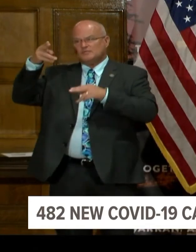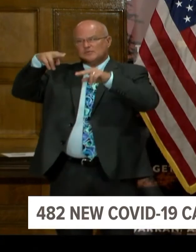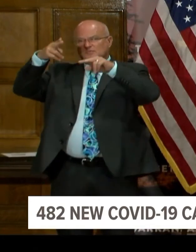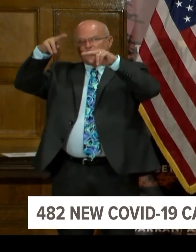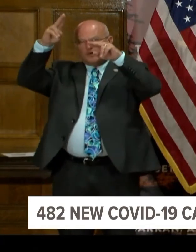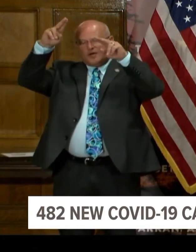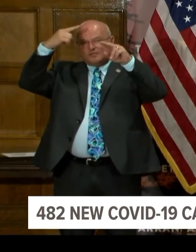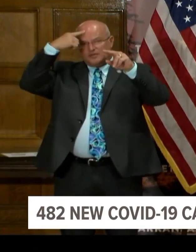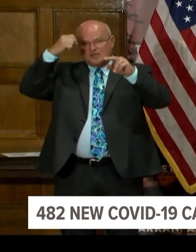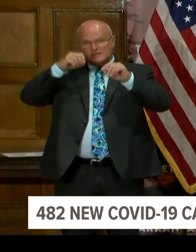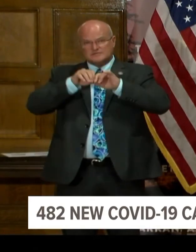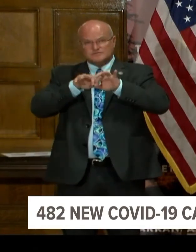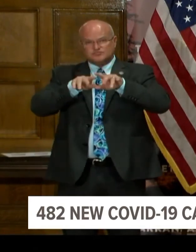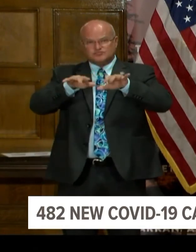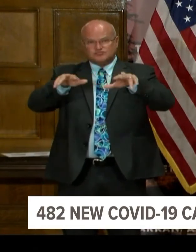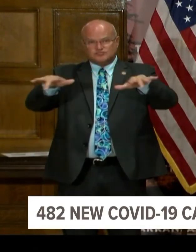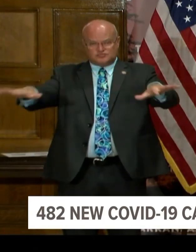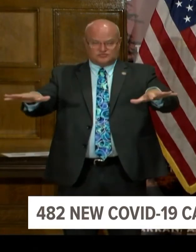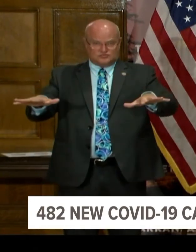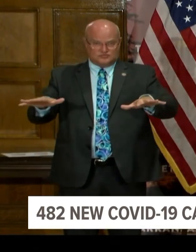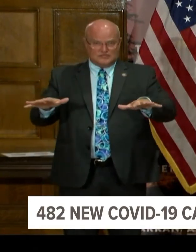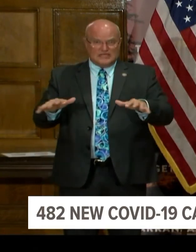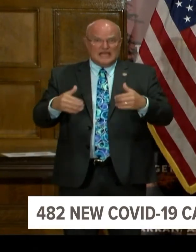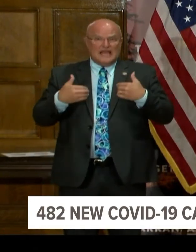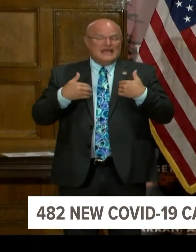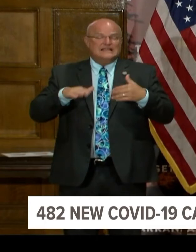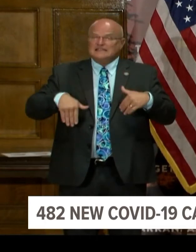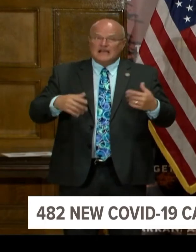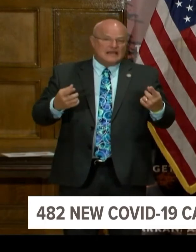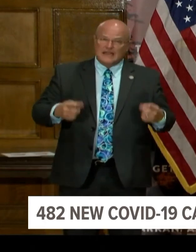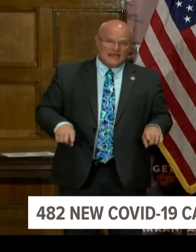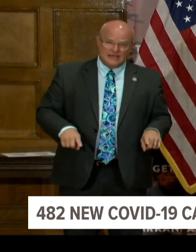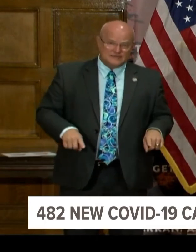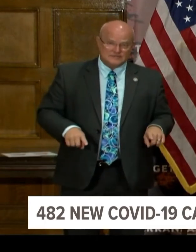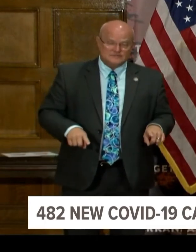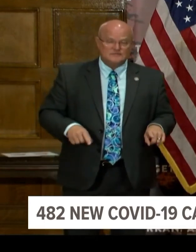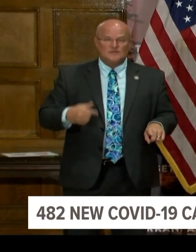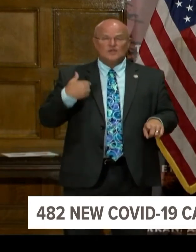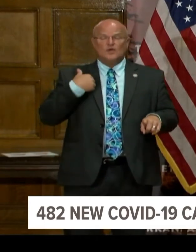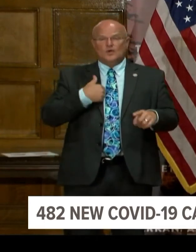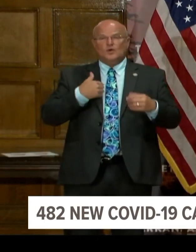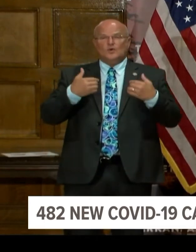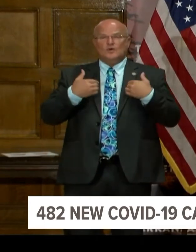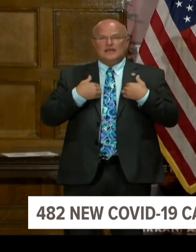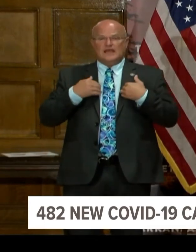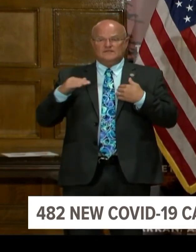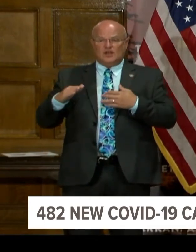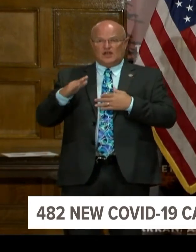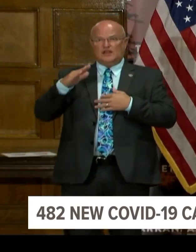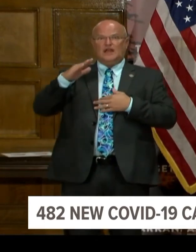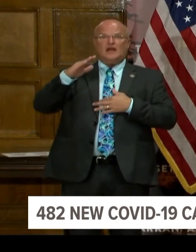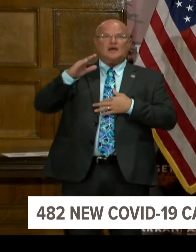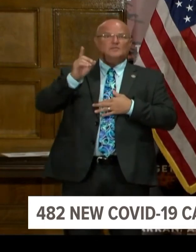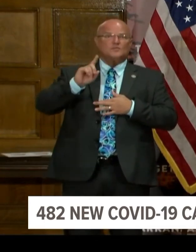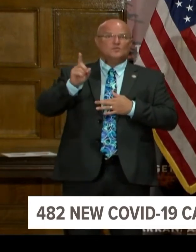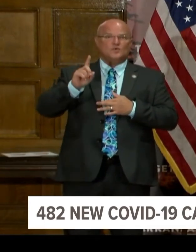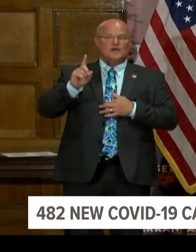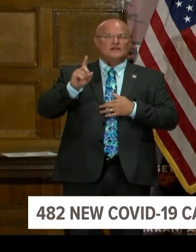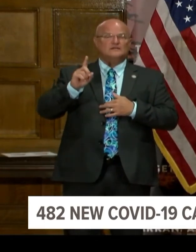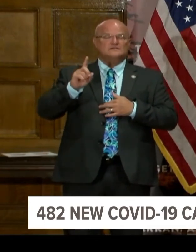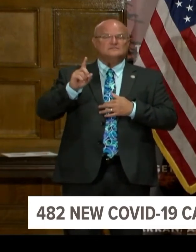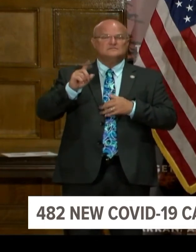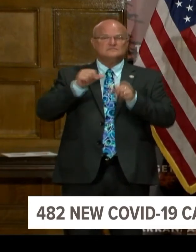it exponentially spreads. It hasn't happened. We have gone up where it is, it